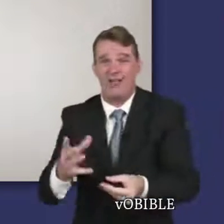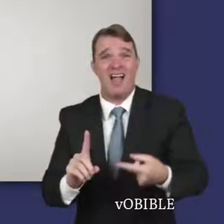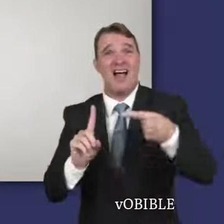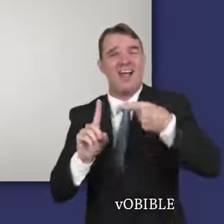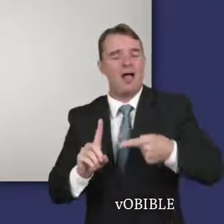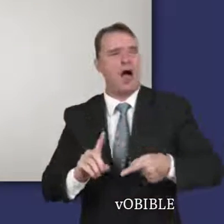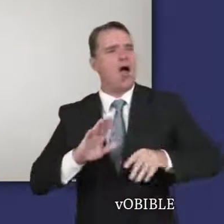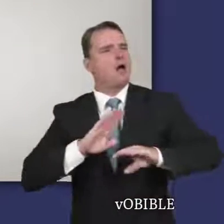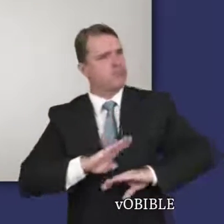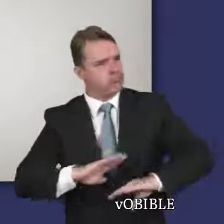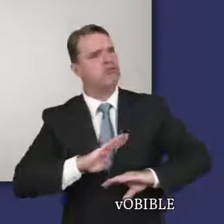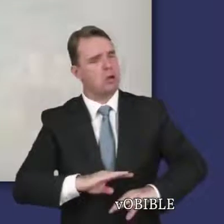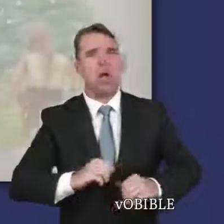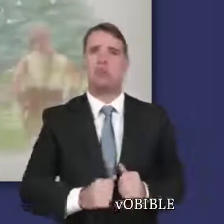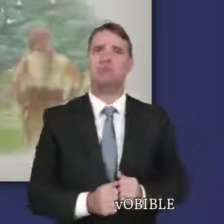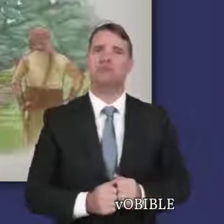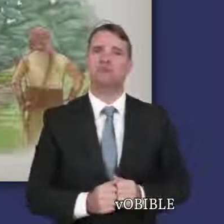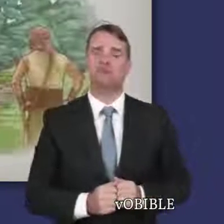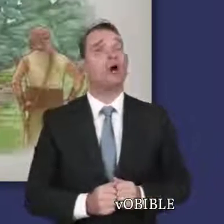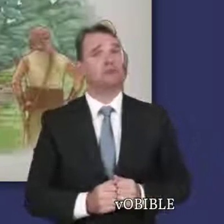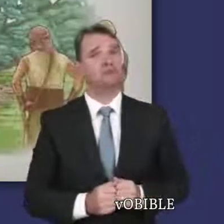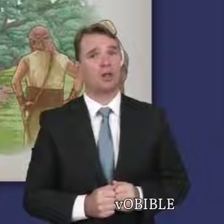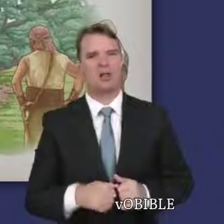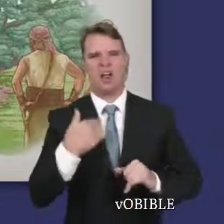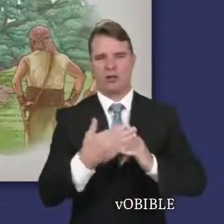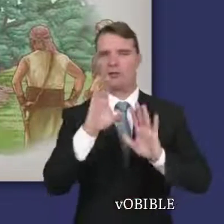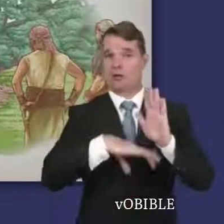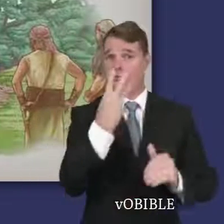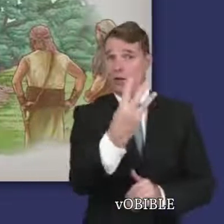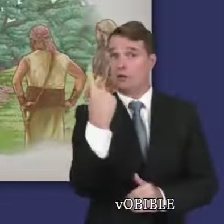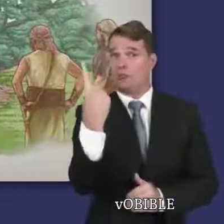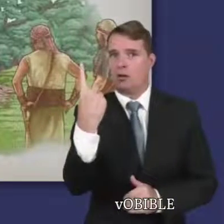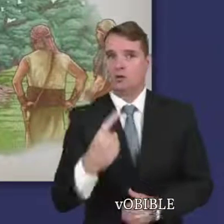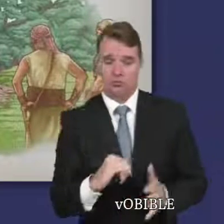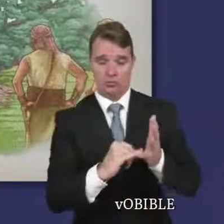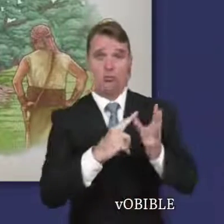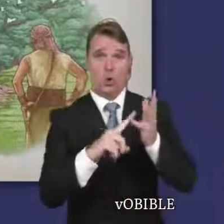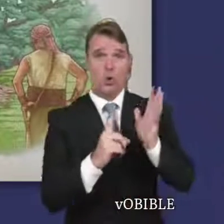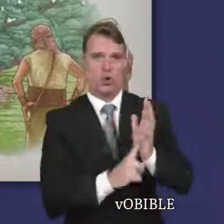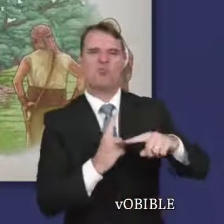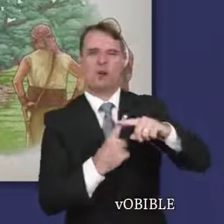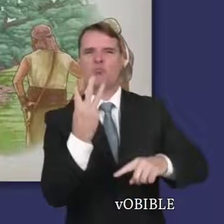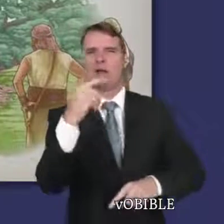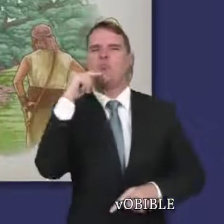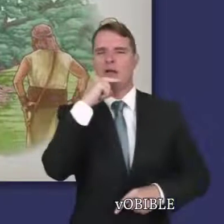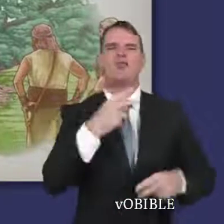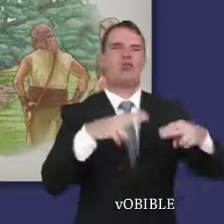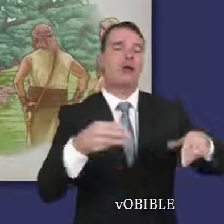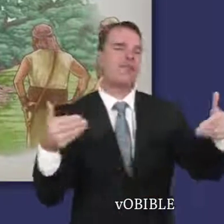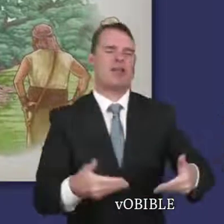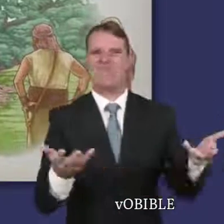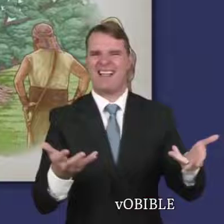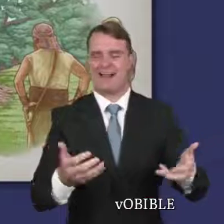In chapter 31, 1 Samuel closes with the death of Saul and three of his sons, who are buried under